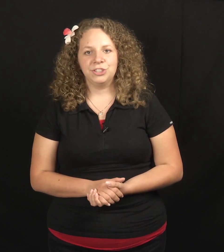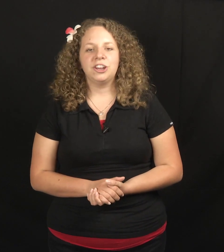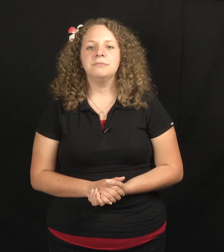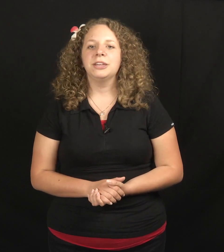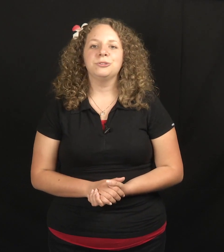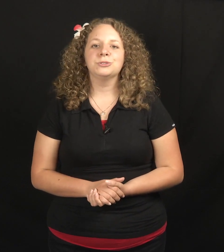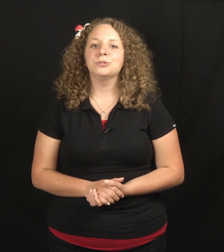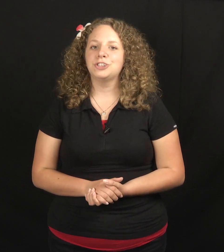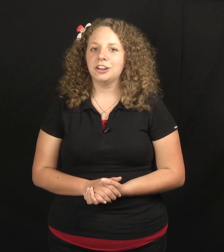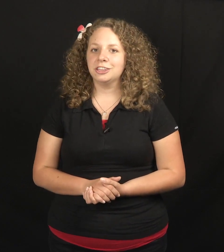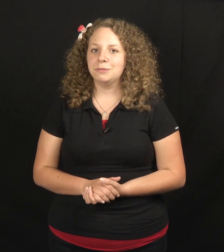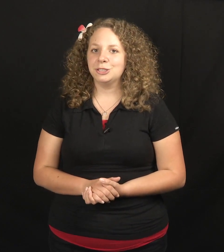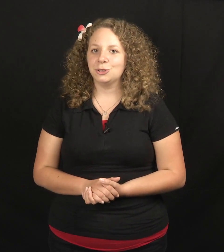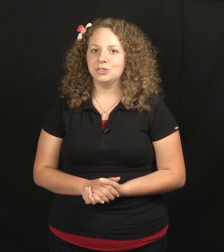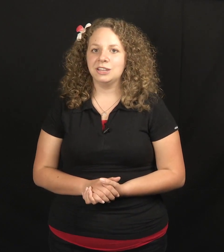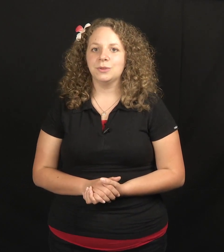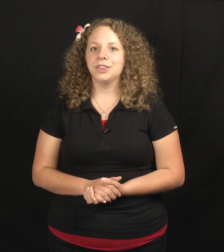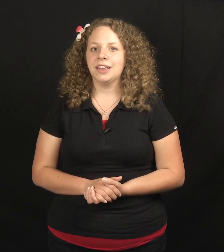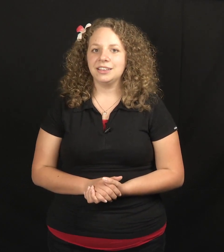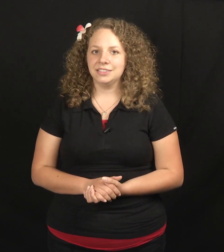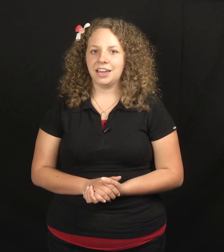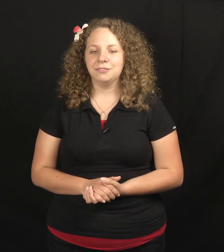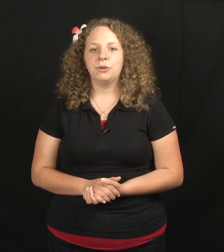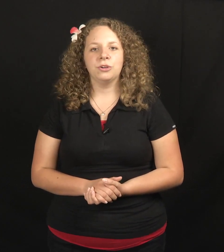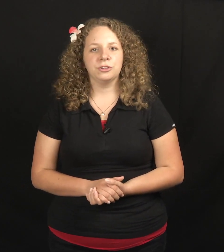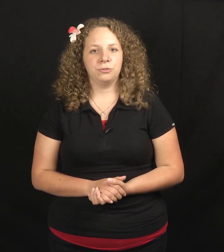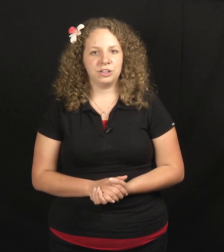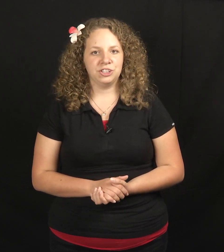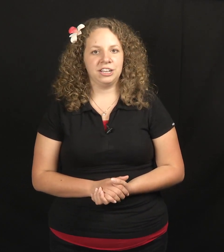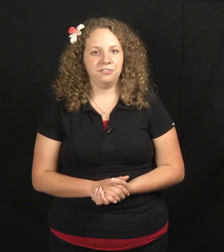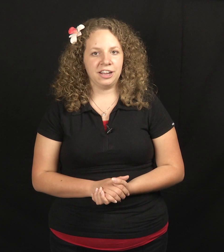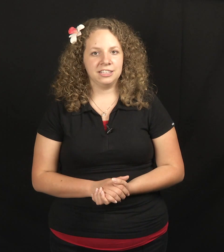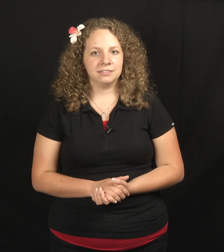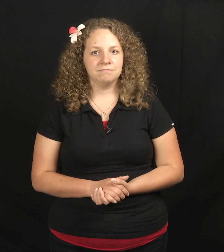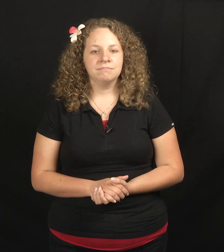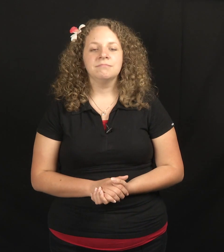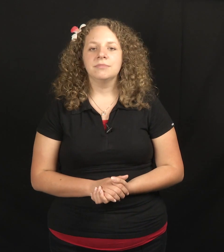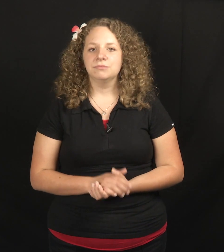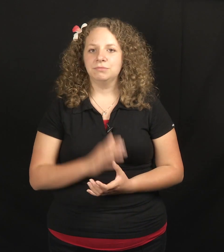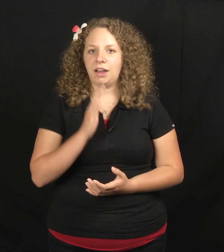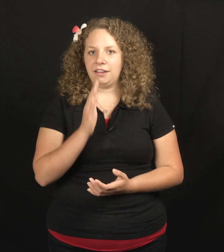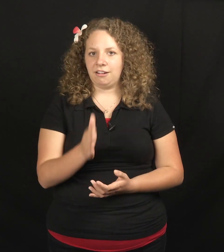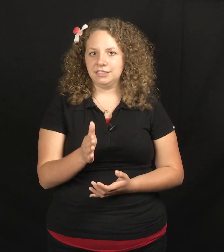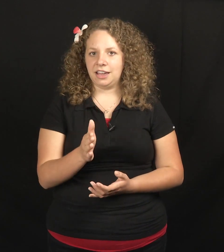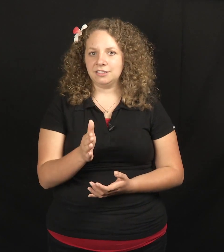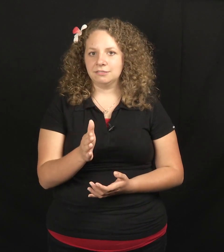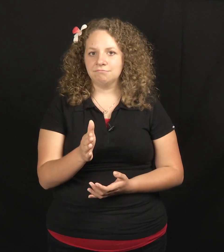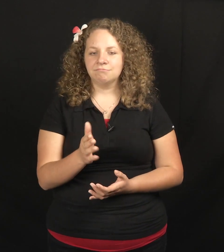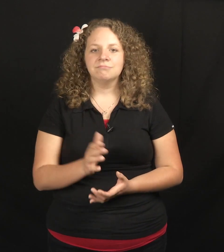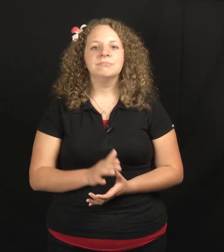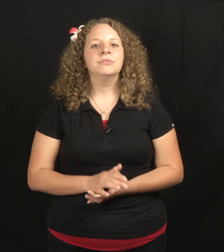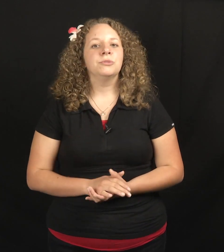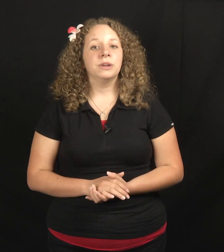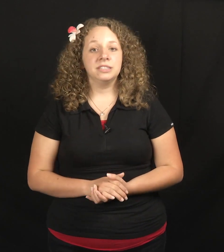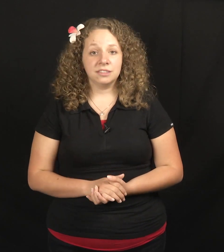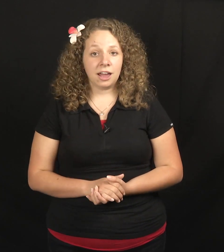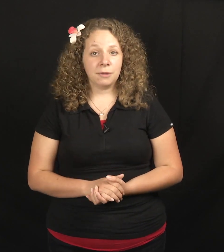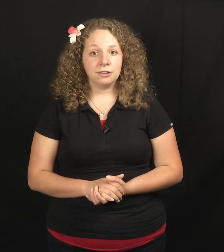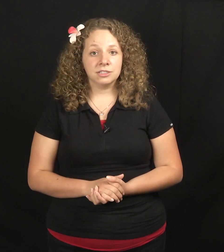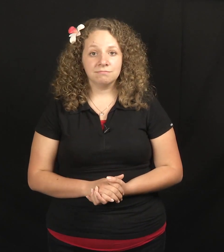non-manuals will generally be associated with the last sign or the questioning phrase. eye contact, raising the eyebrows,